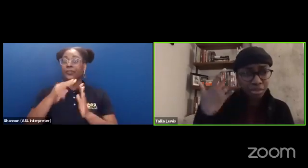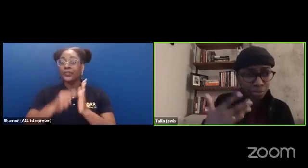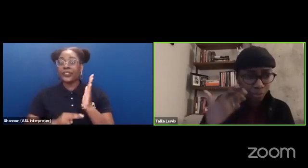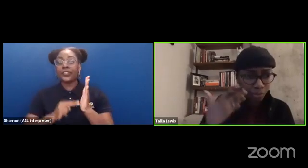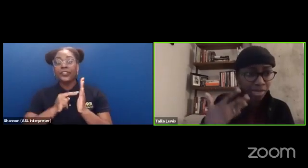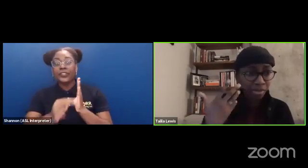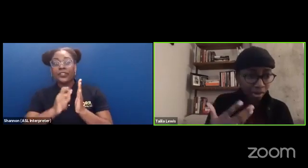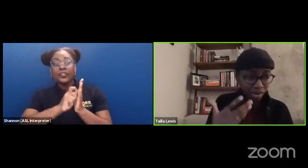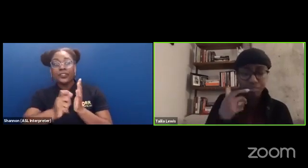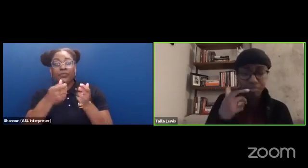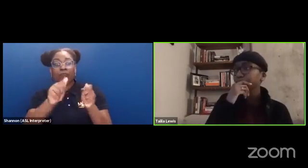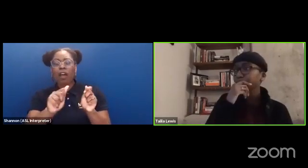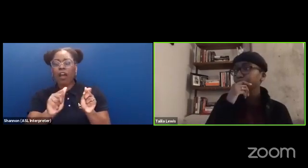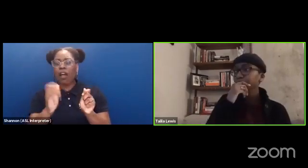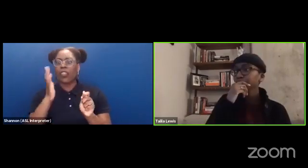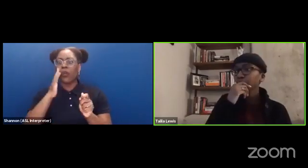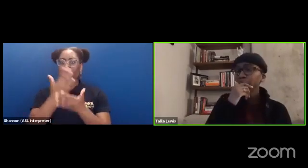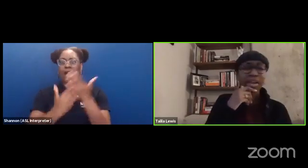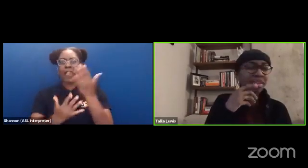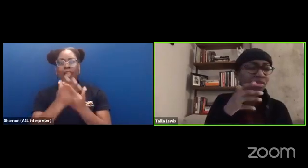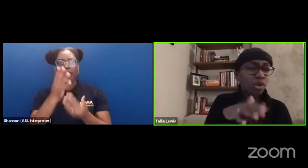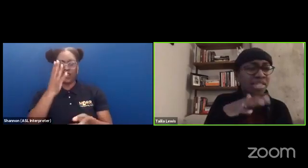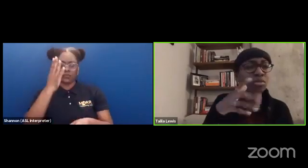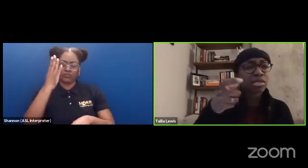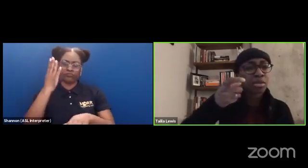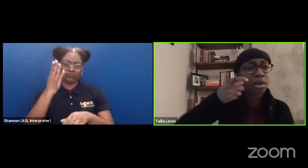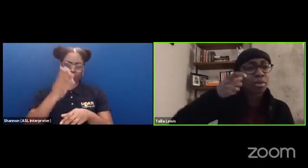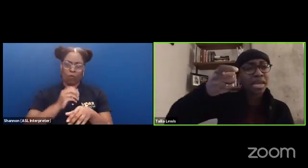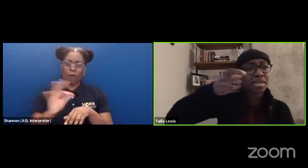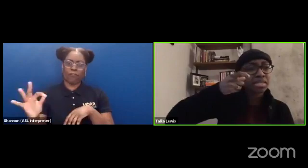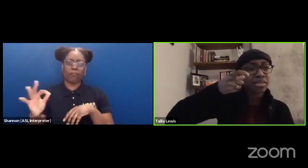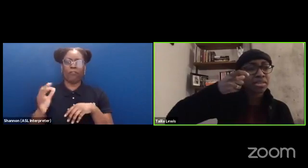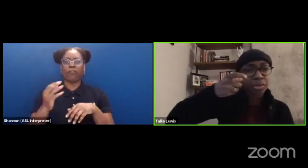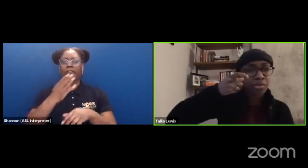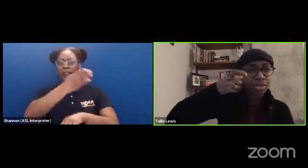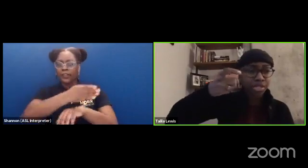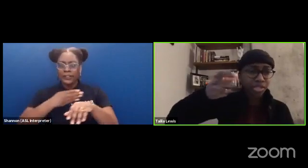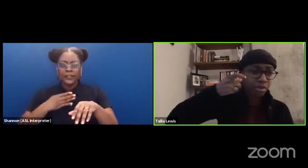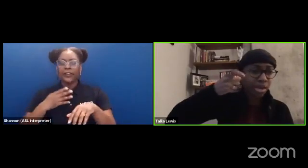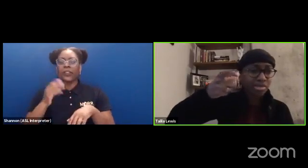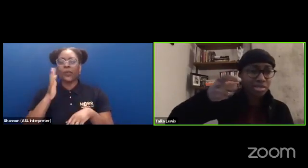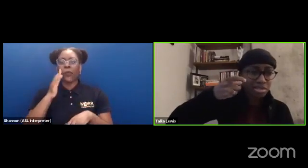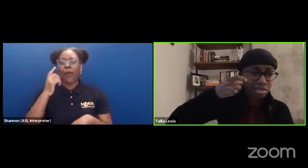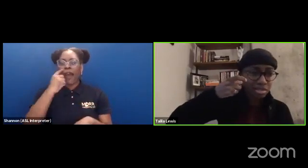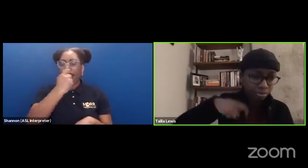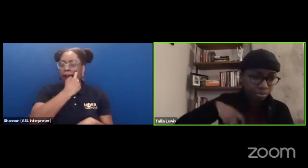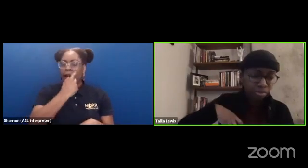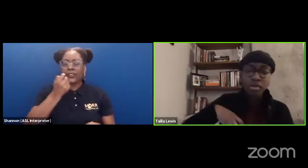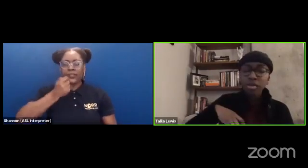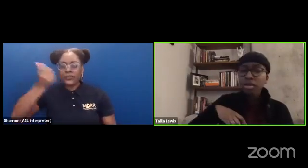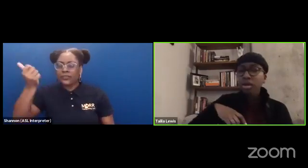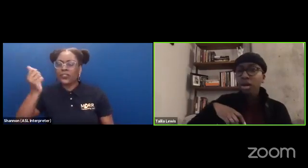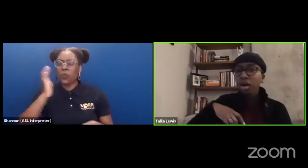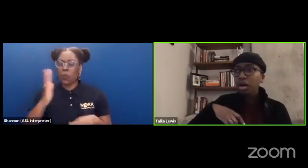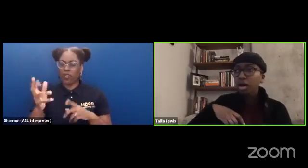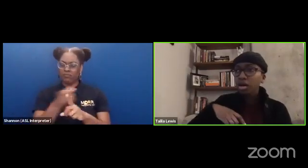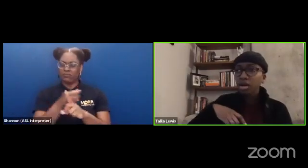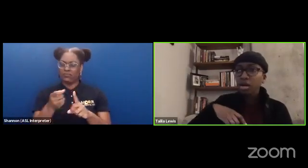attempting to read and write, right? And of course, that was a maintenance of a very particularized system,